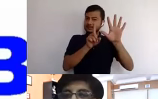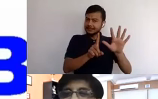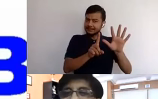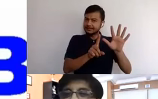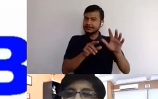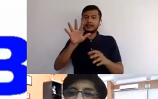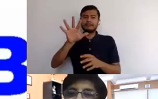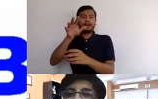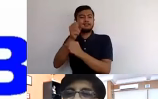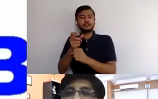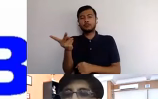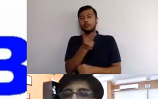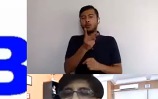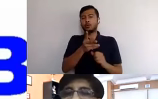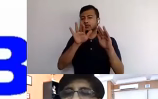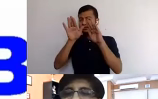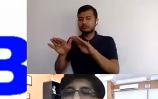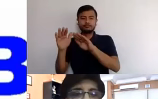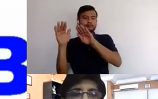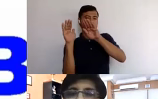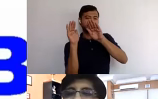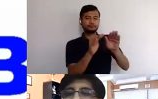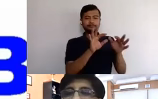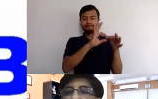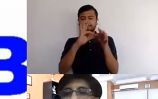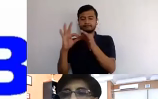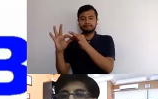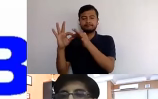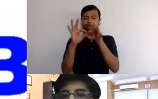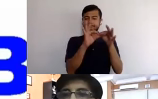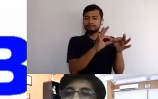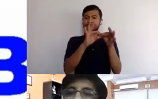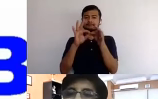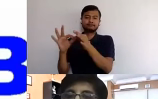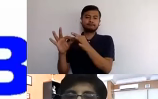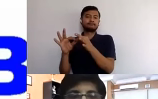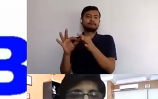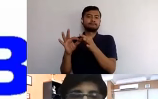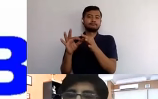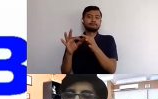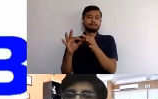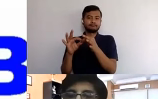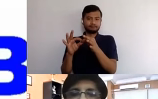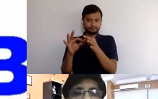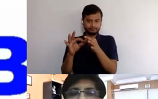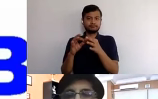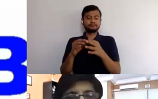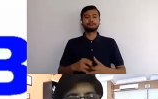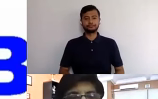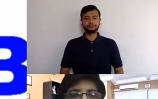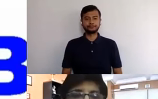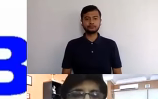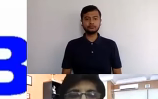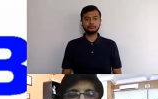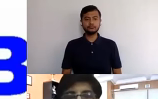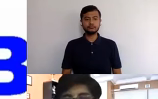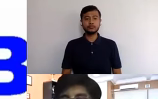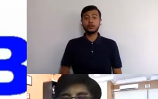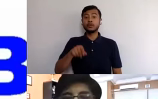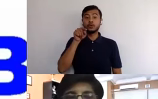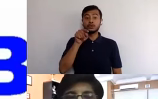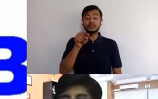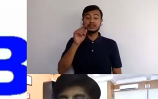needed to supplement the 5G cellular mobile communication, which we'll be providing as an umbrella coverage. The key issue here is,